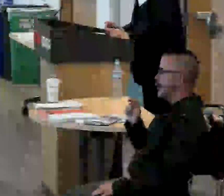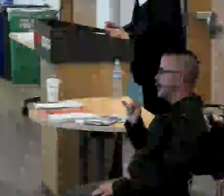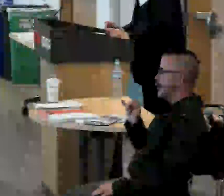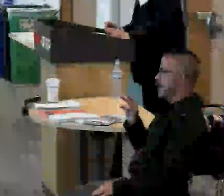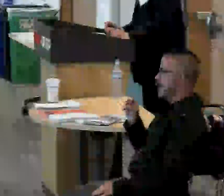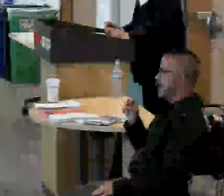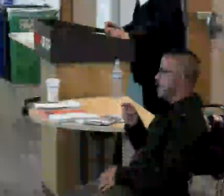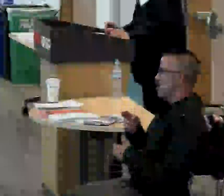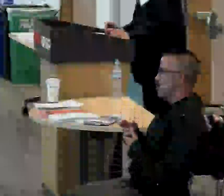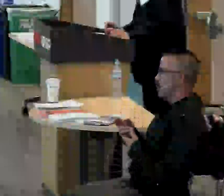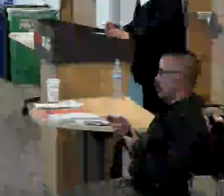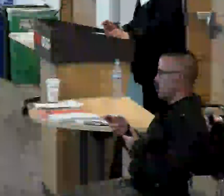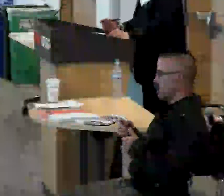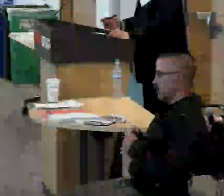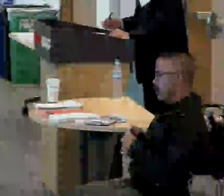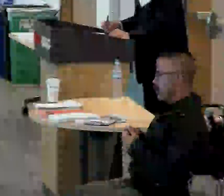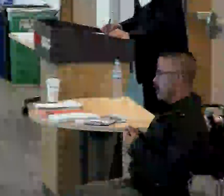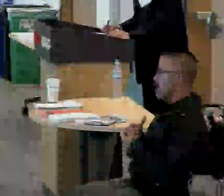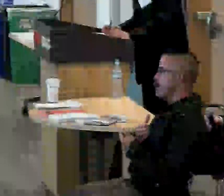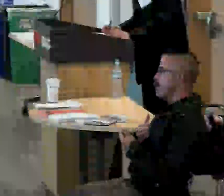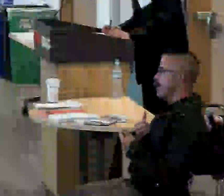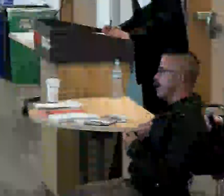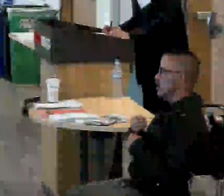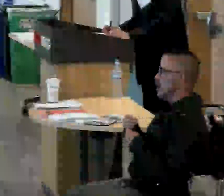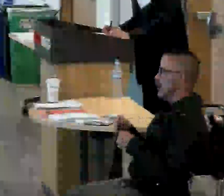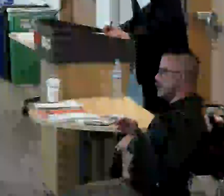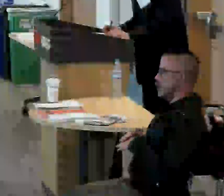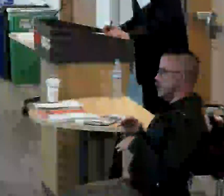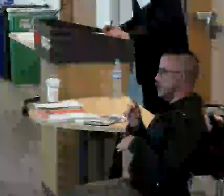Also, the mayor's office on disability, which is downstairs.